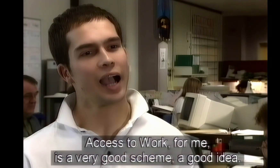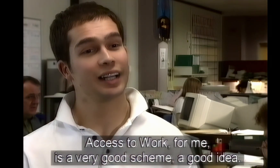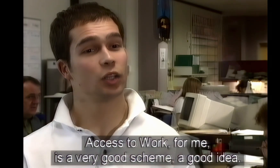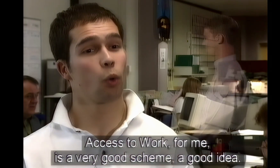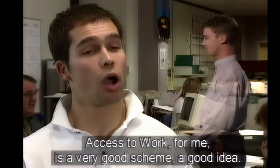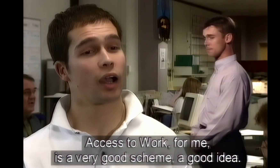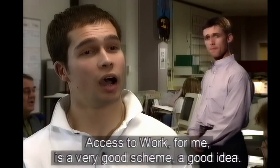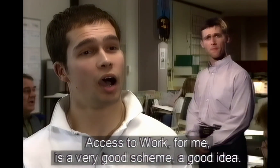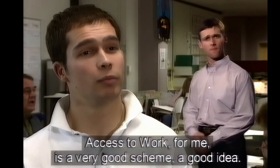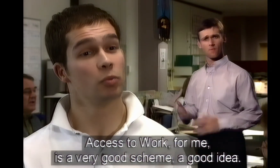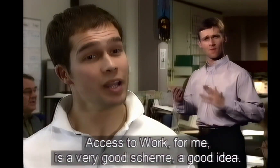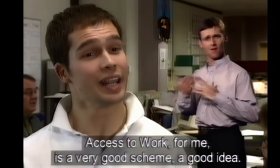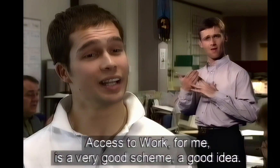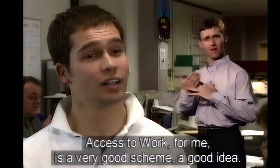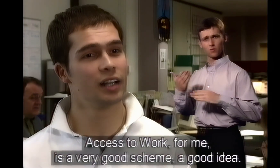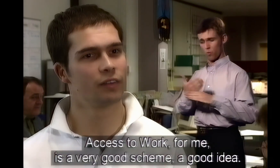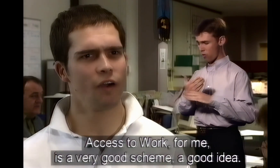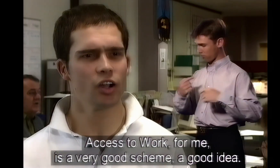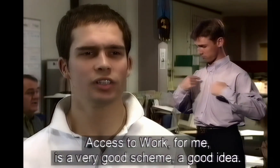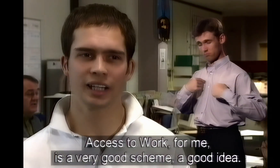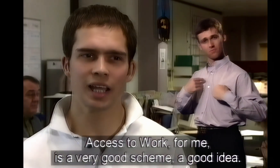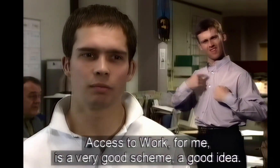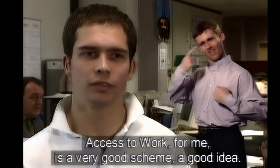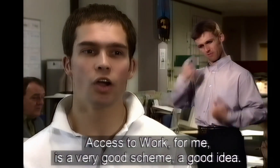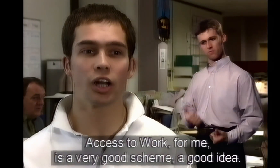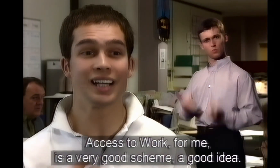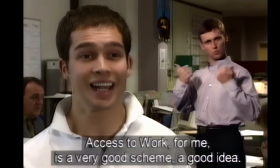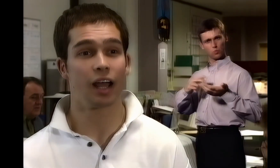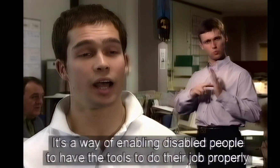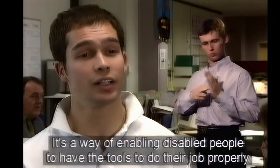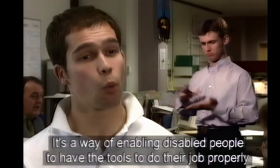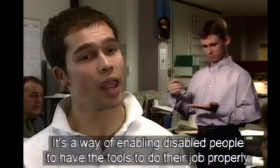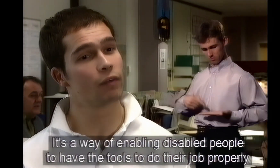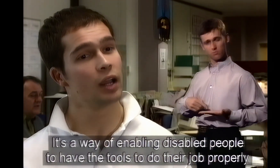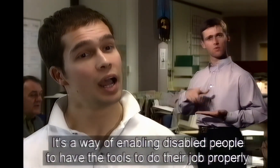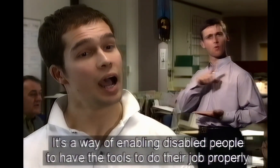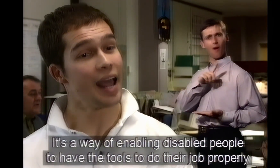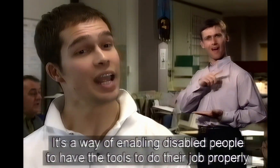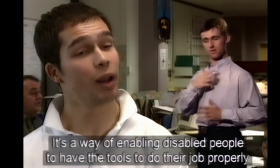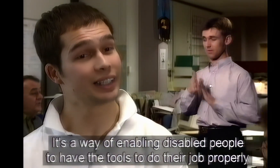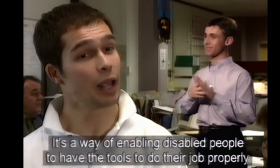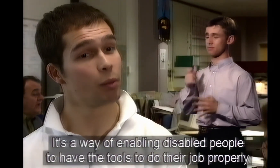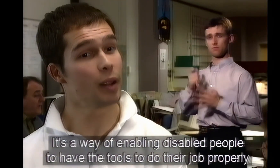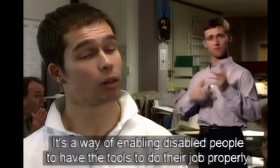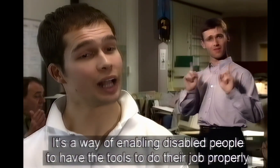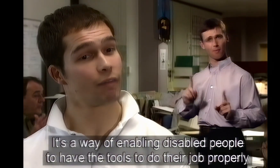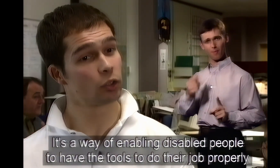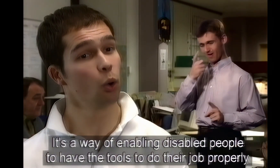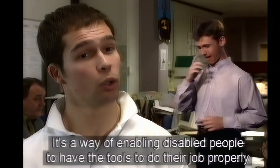Access to Work, to me, it's a very good scheme, it's a very good idea, and it's a way of enabling disabled people to have the tools to